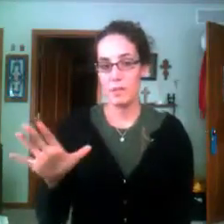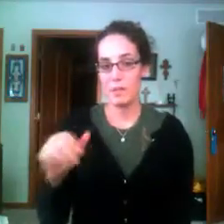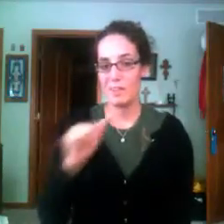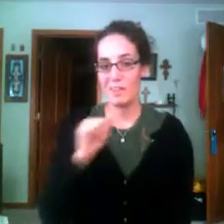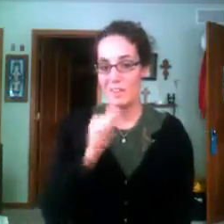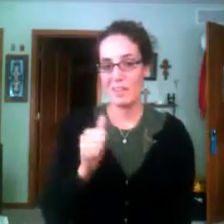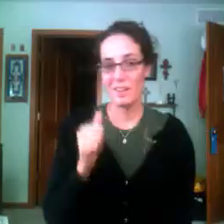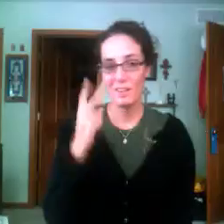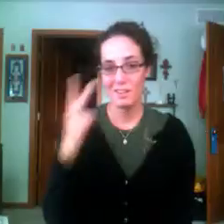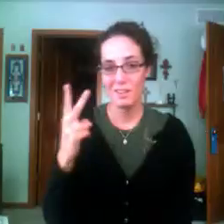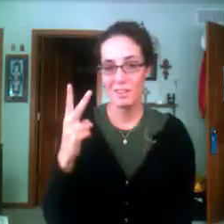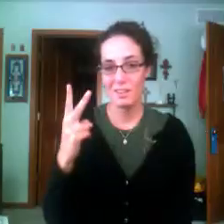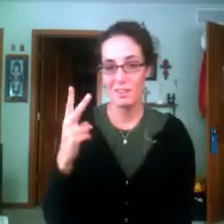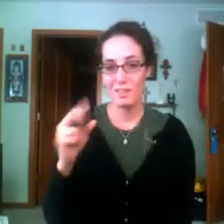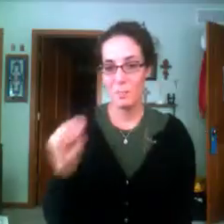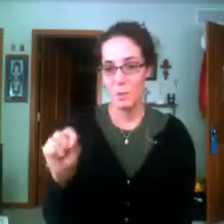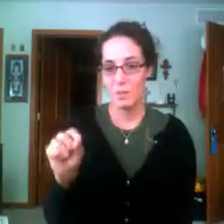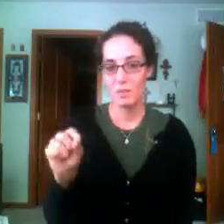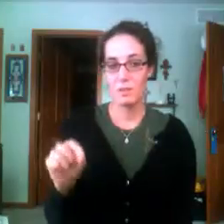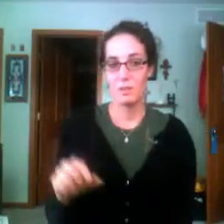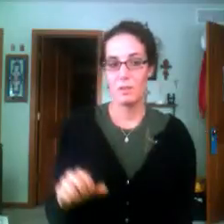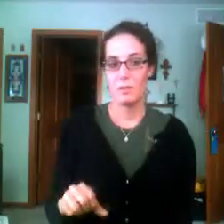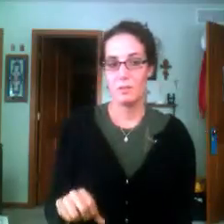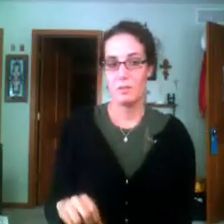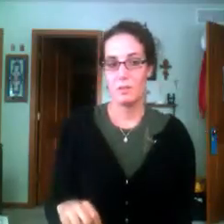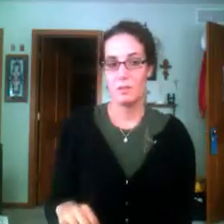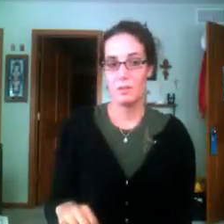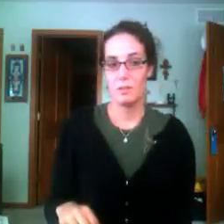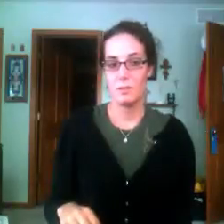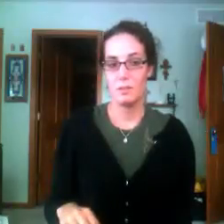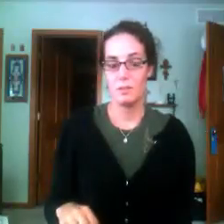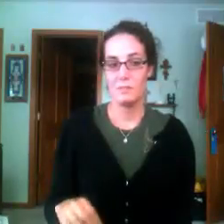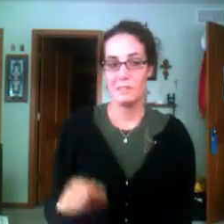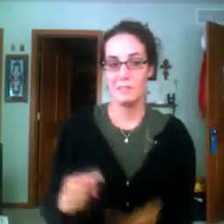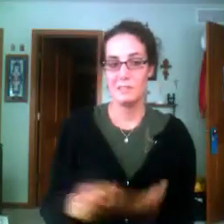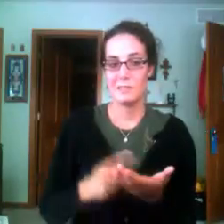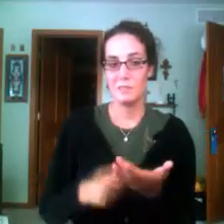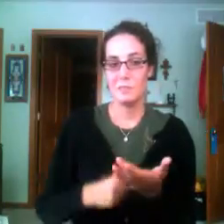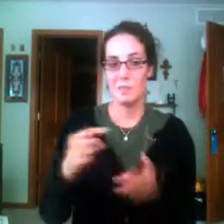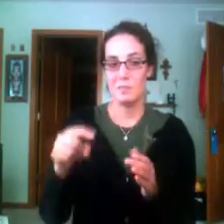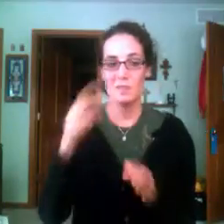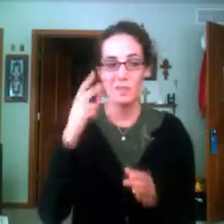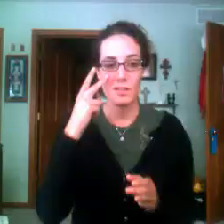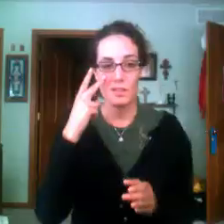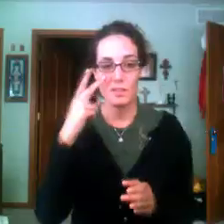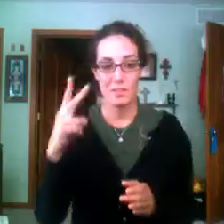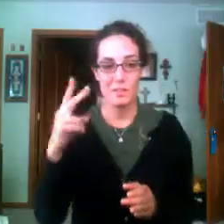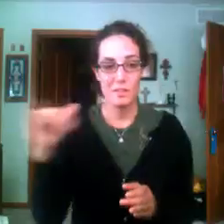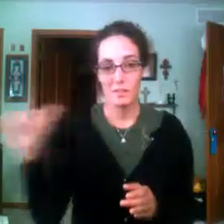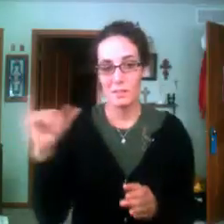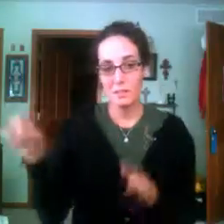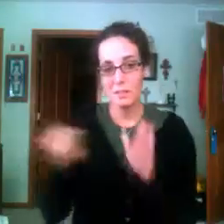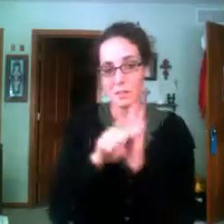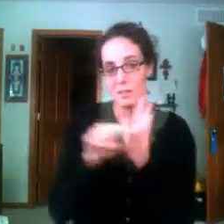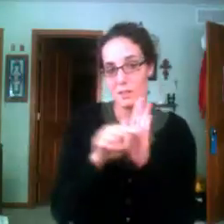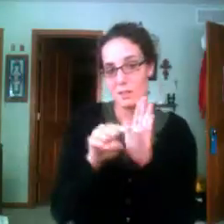that. Okay? Or I write down 0.5 so fast it looks like a line. I think, oops, that's a -5. And I make a mistake, and I get it wrong, and life is not